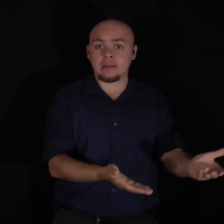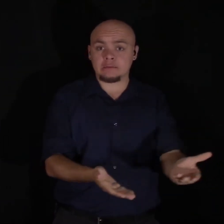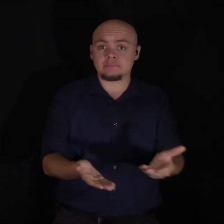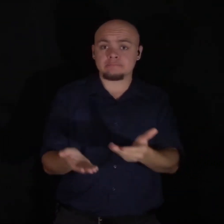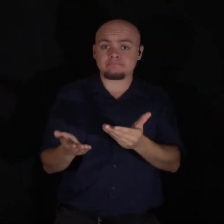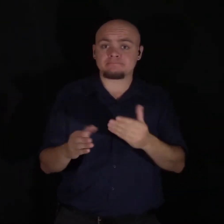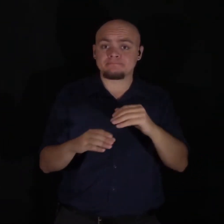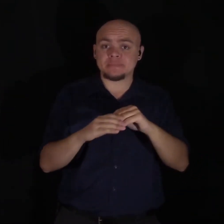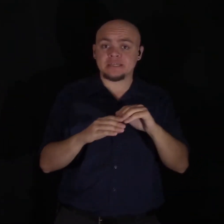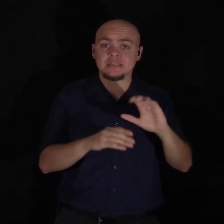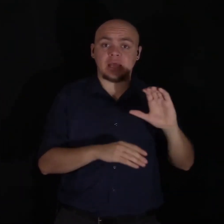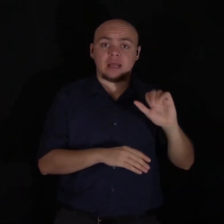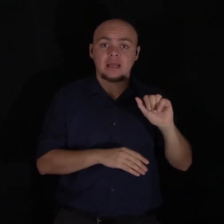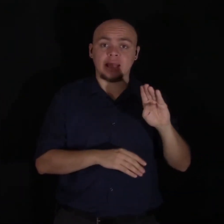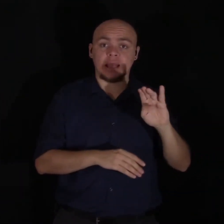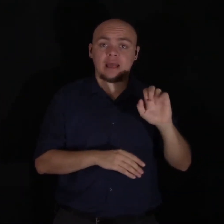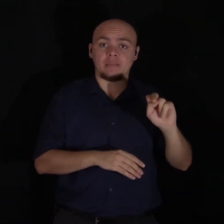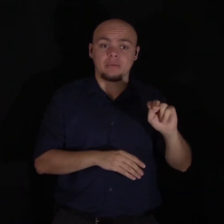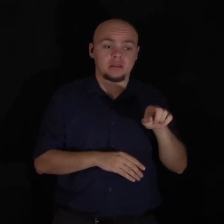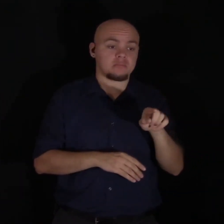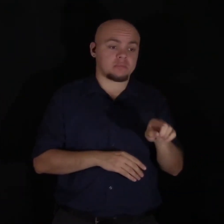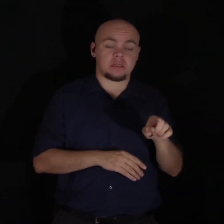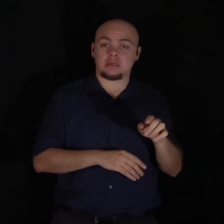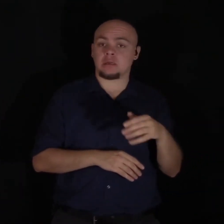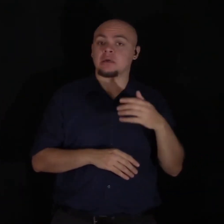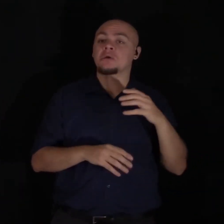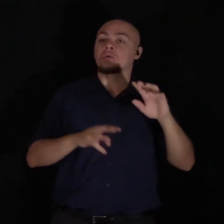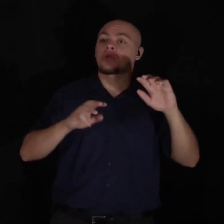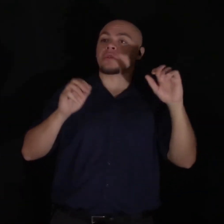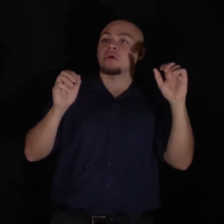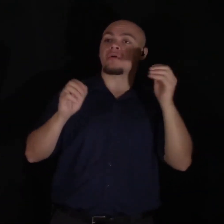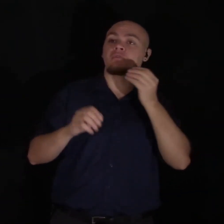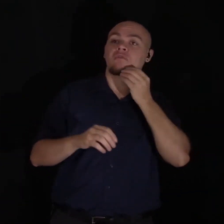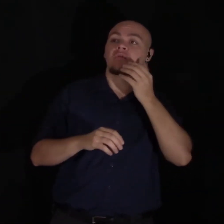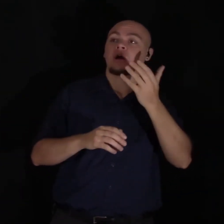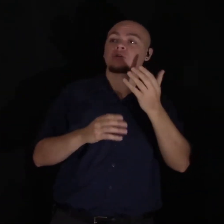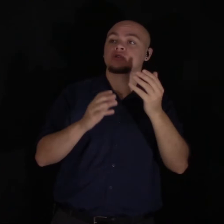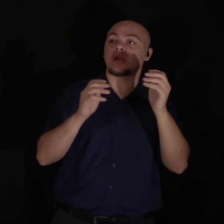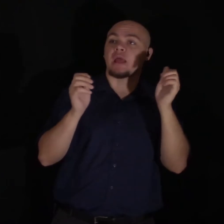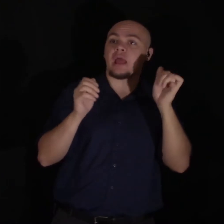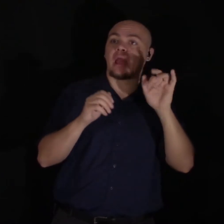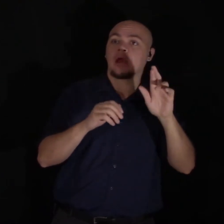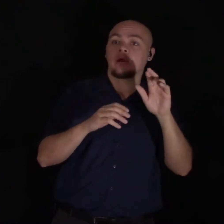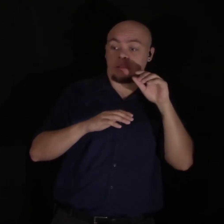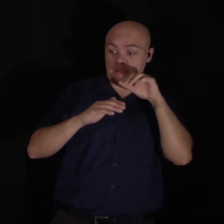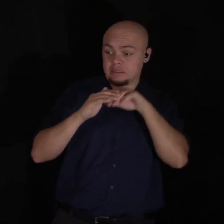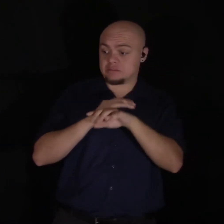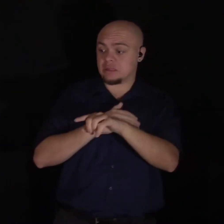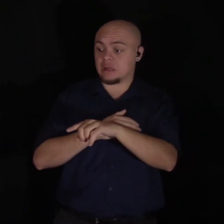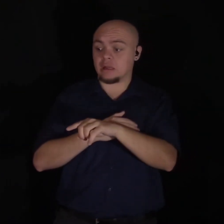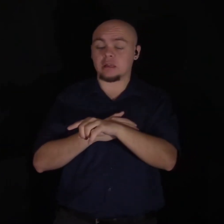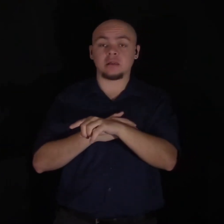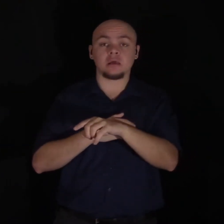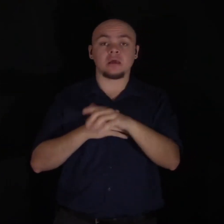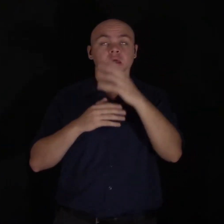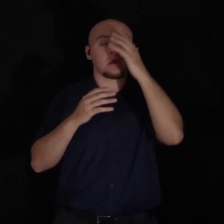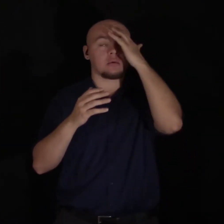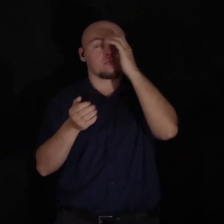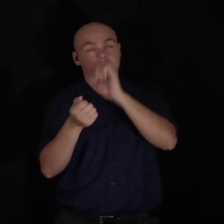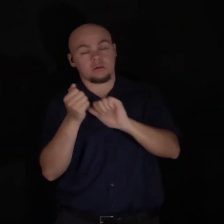but as soon as he had quitted the fresh air, he fainted. We accordingly brought him back to the